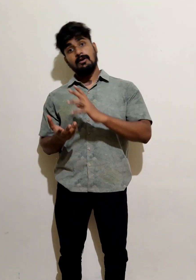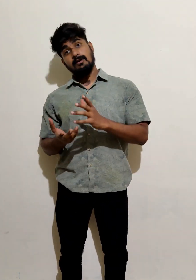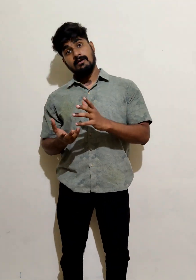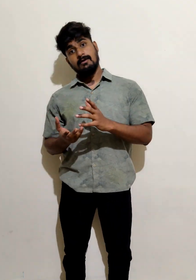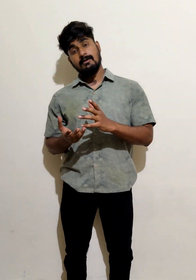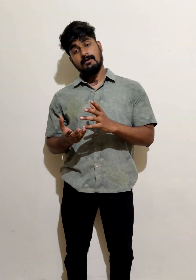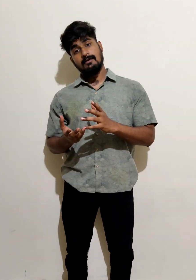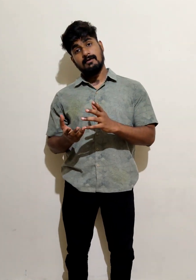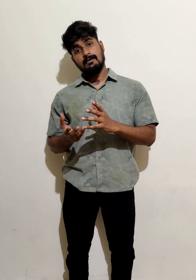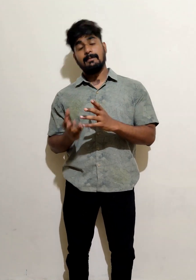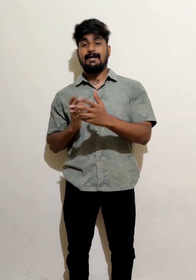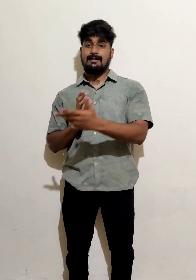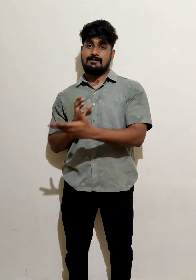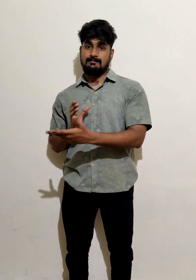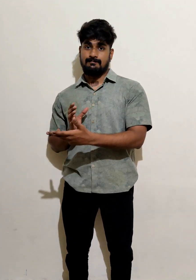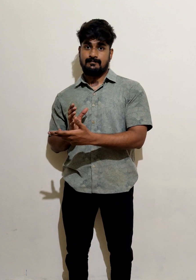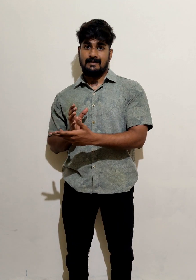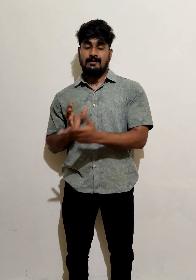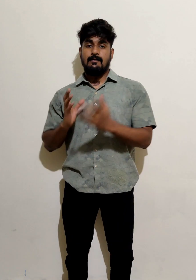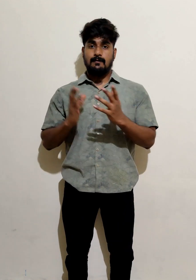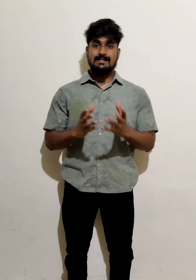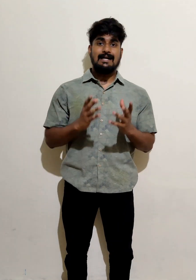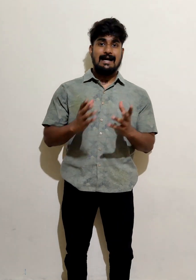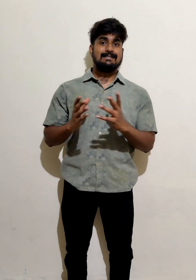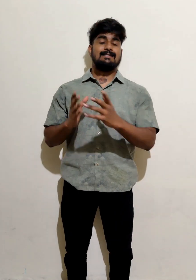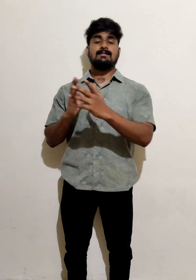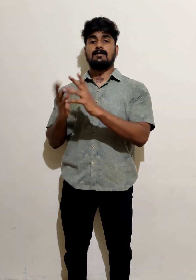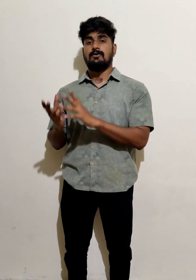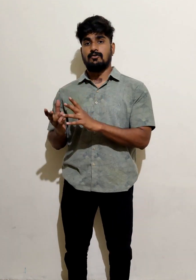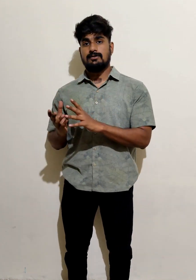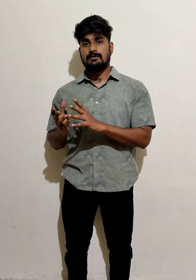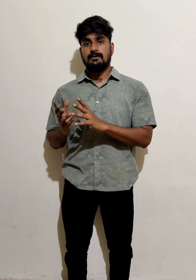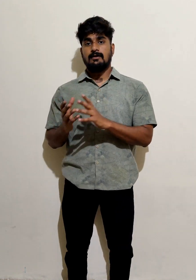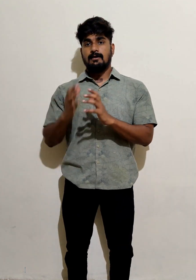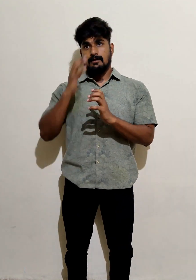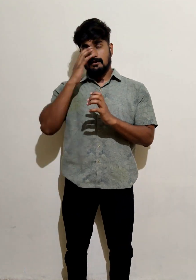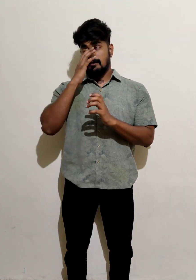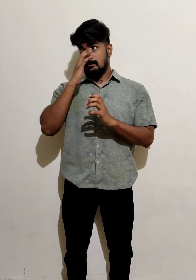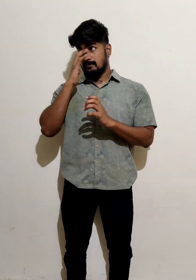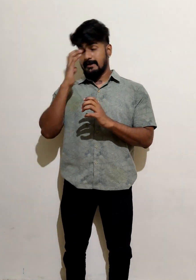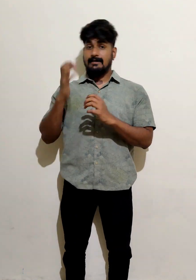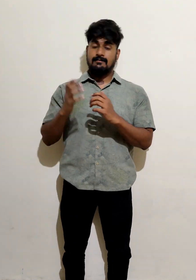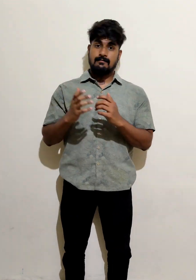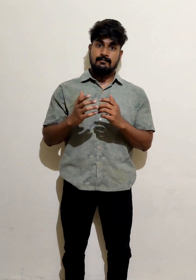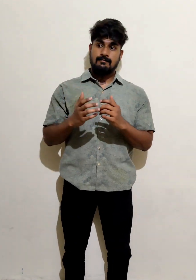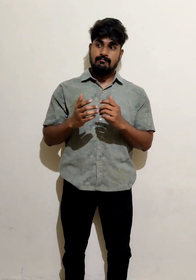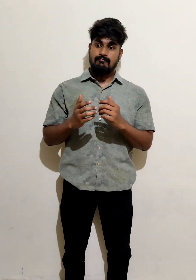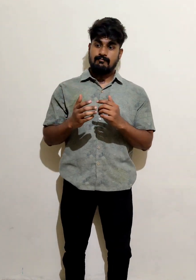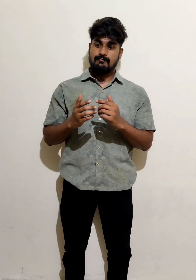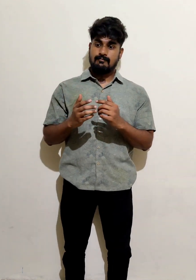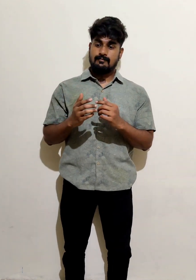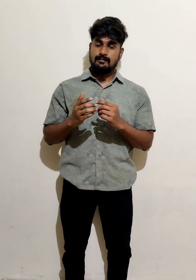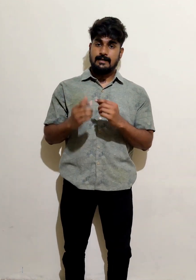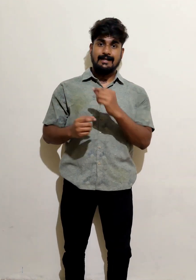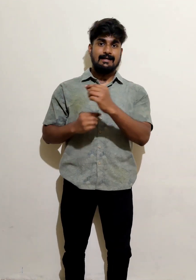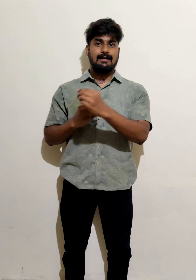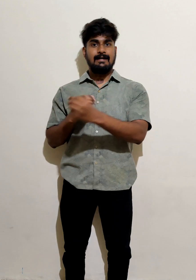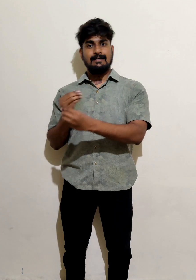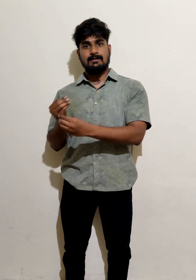control mechanism which access the controls. We can take an